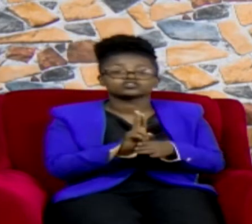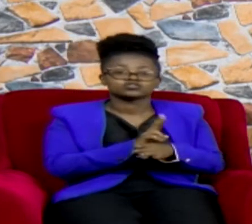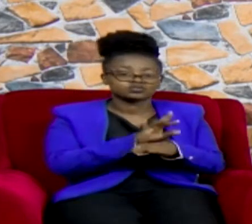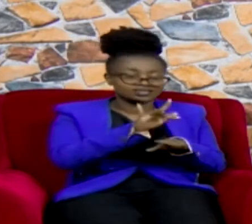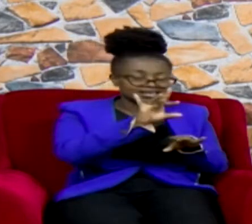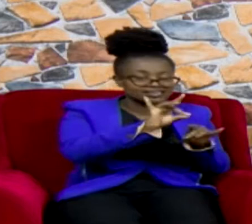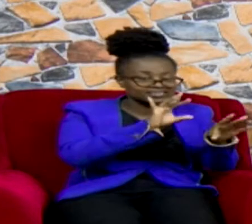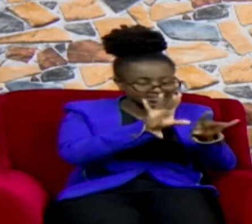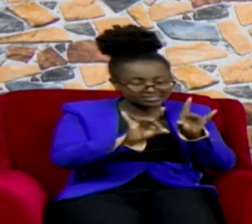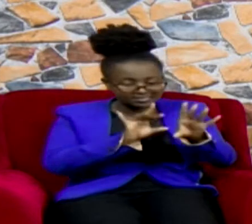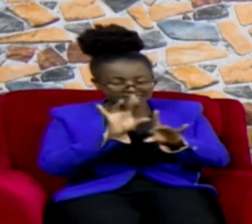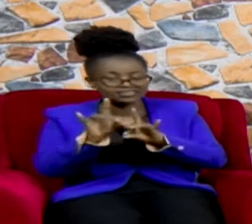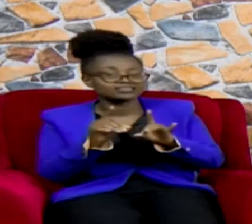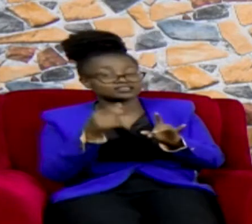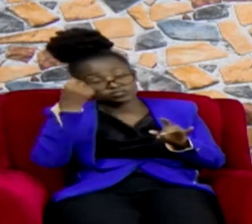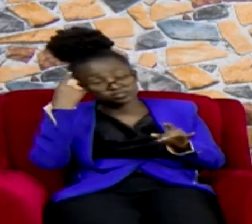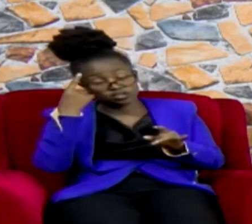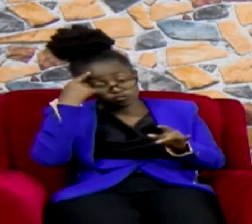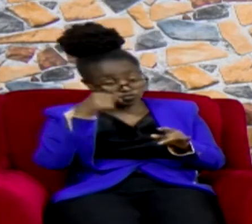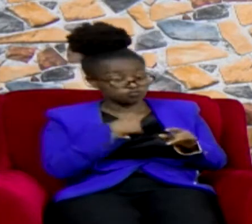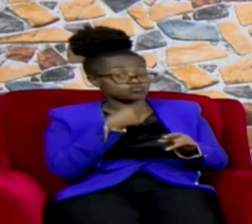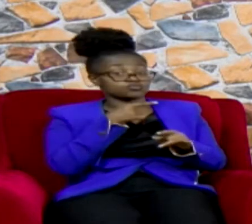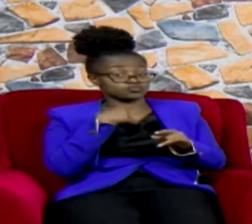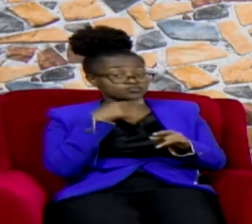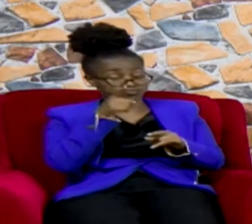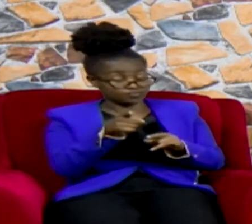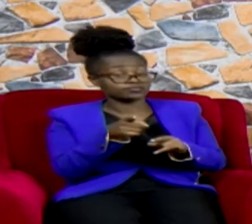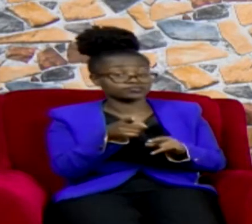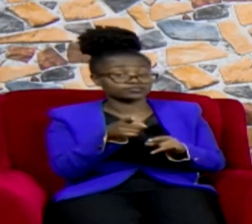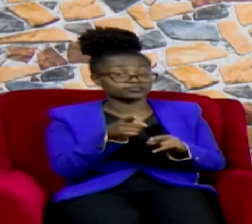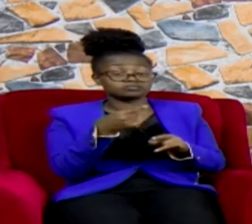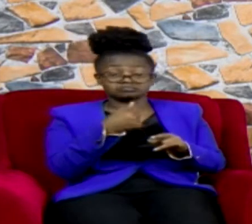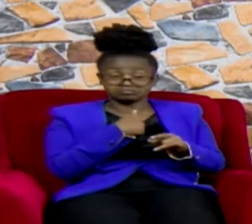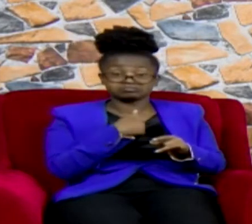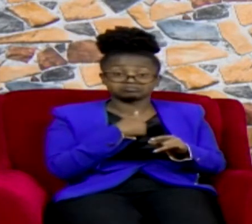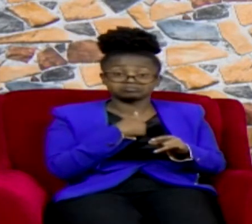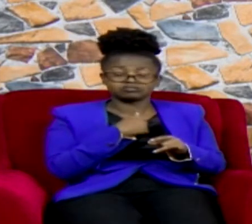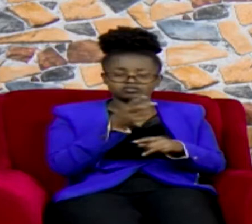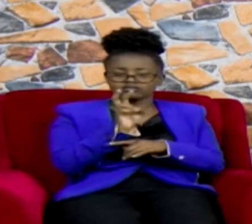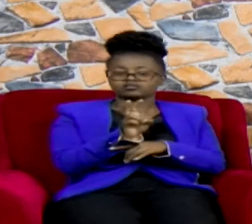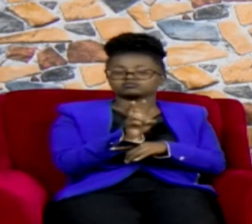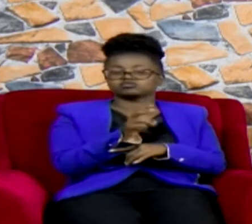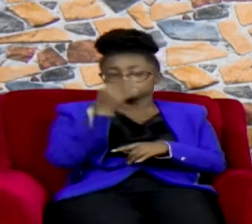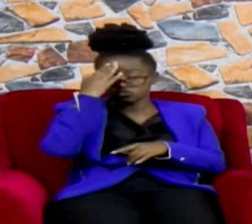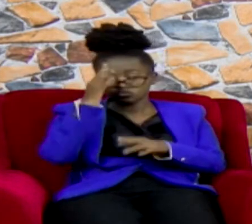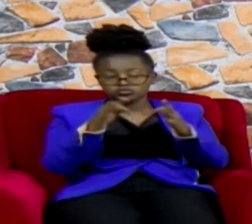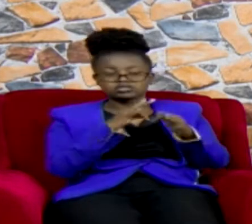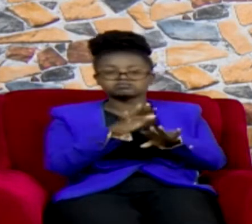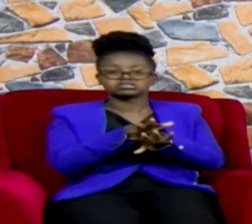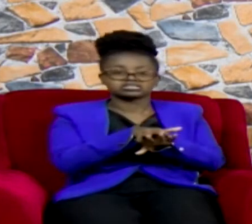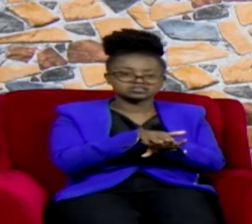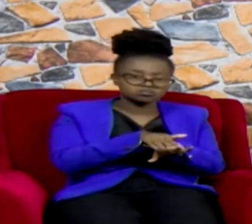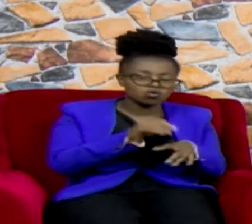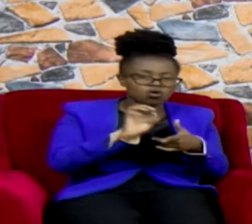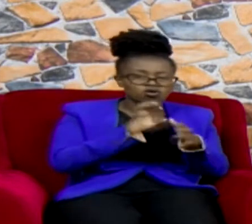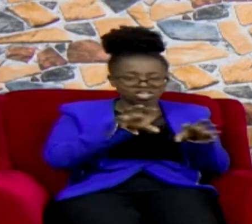tactile to explore his world. For you and me, you look at something, you know whether it's smooth or rough, is